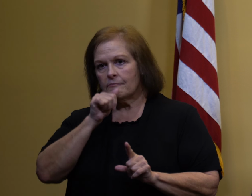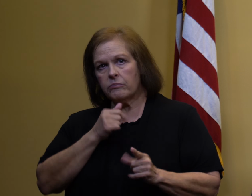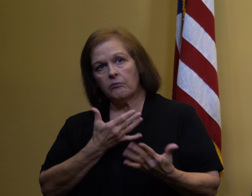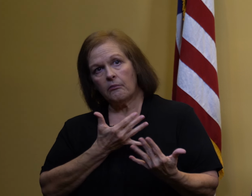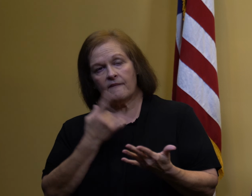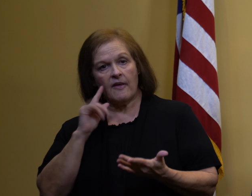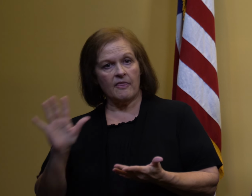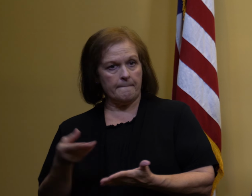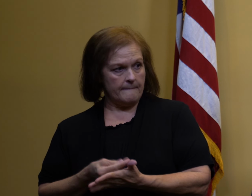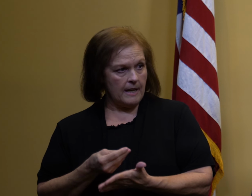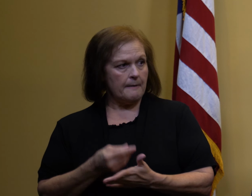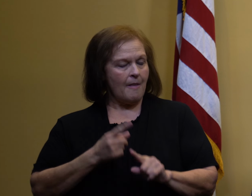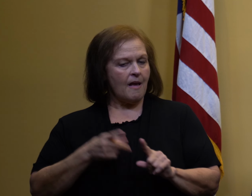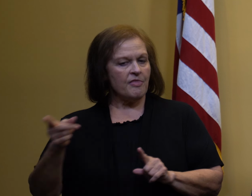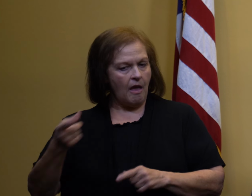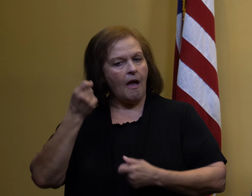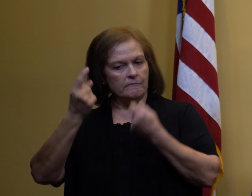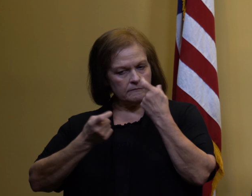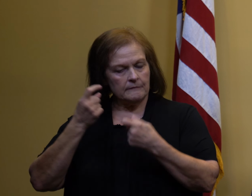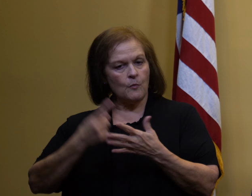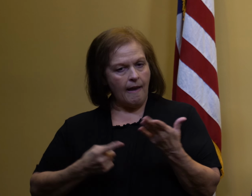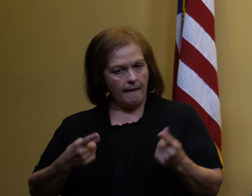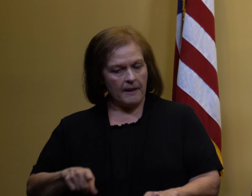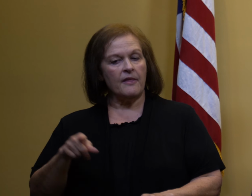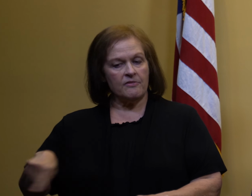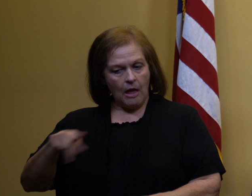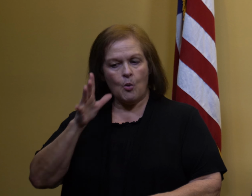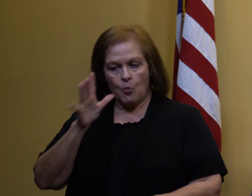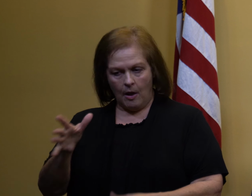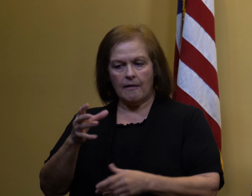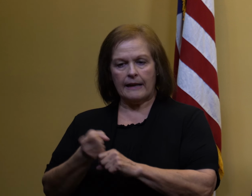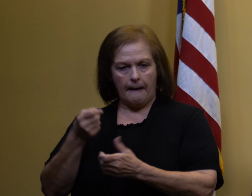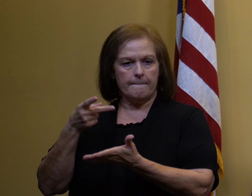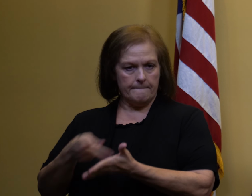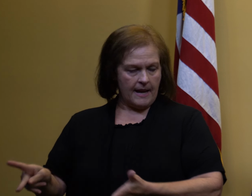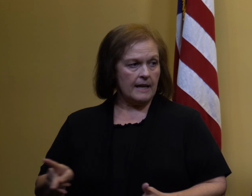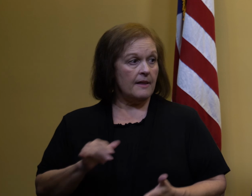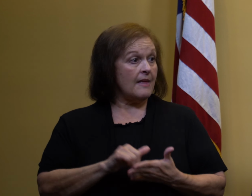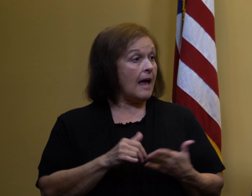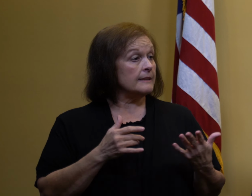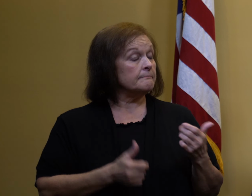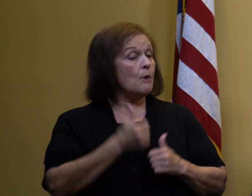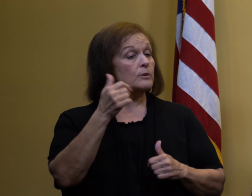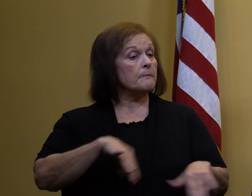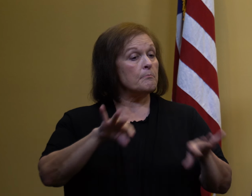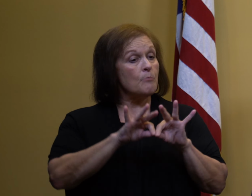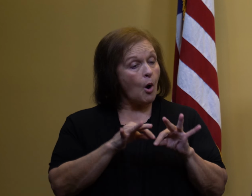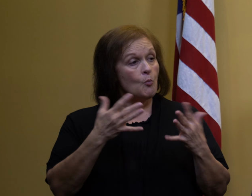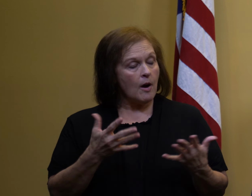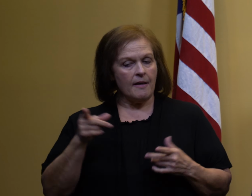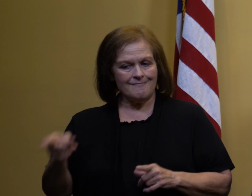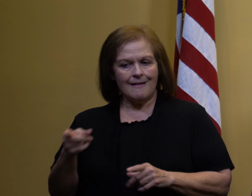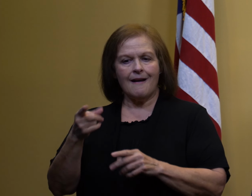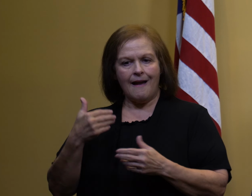but understanding as well. They will get paid, but I will tell you the biggest payment is the experience that they gained over the summer that